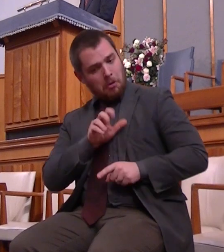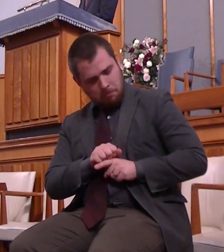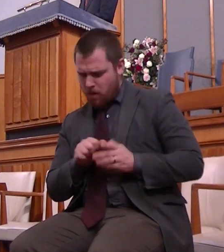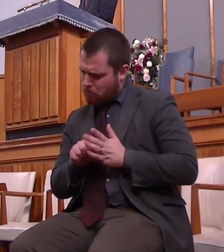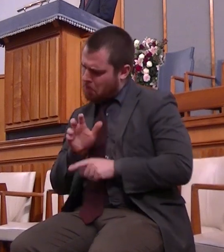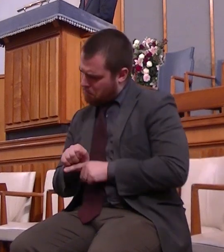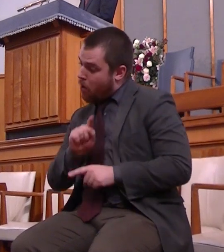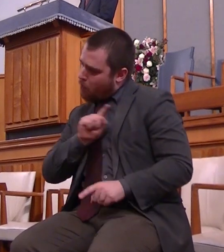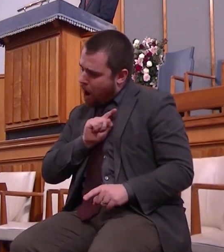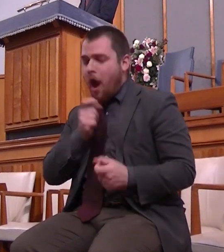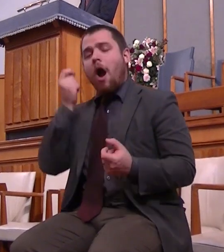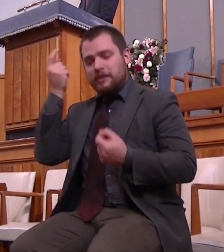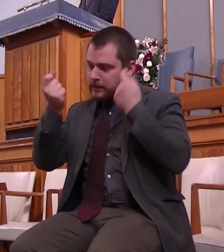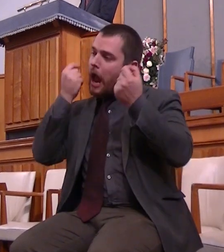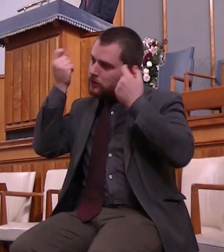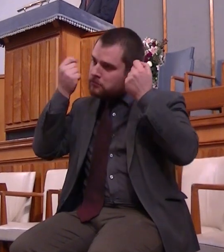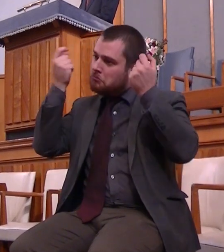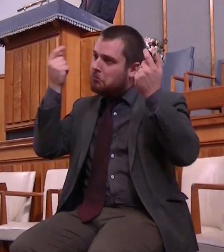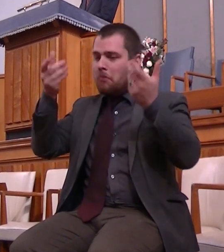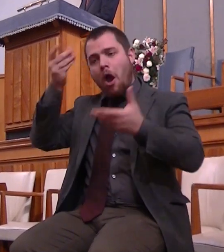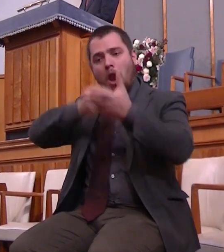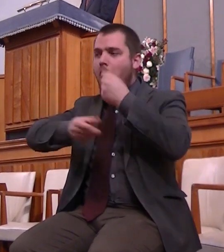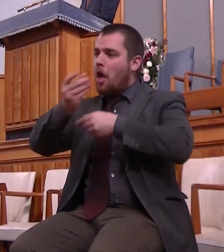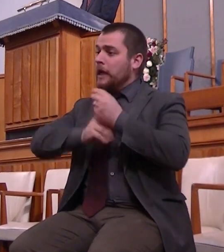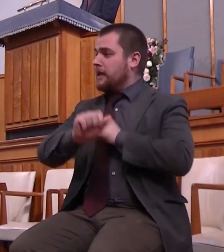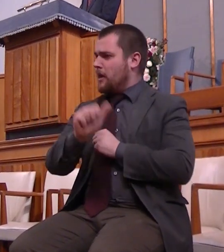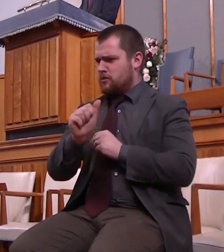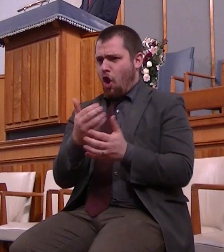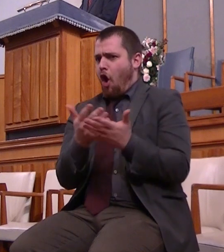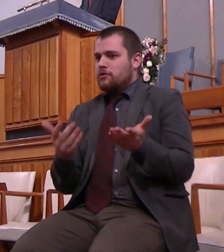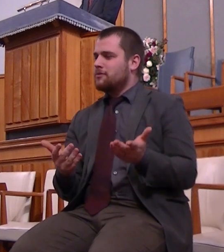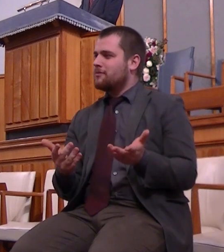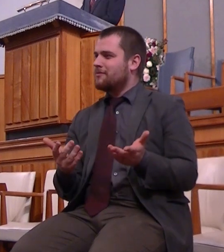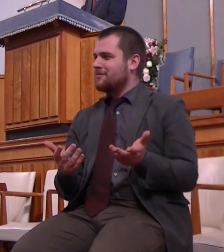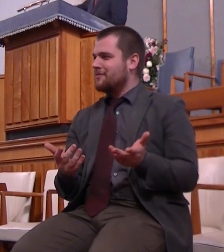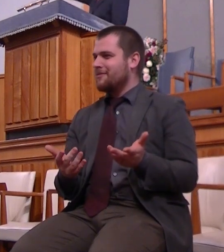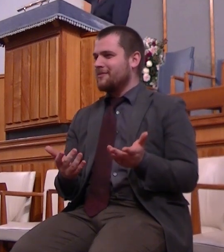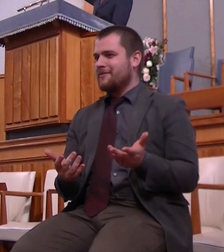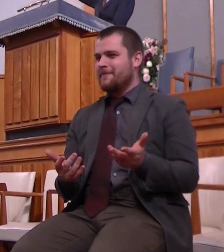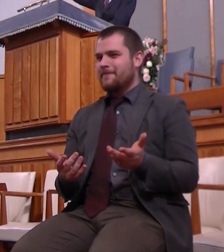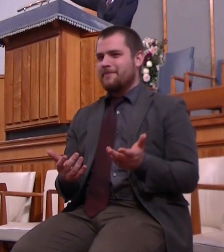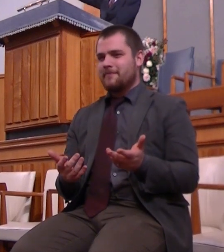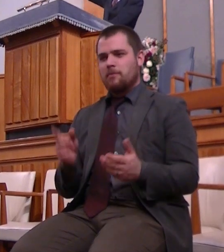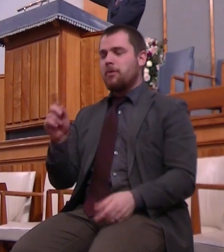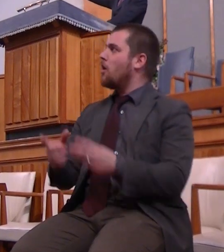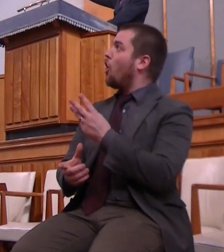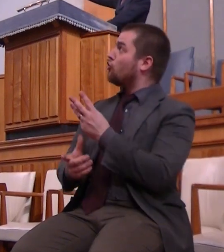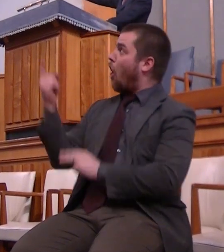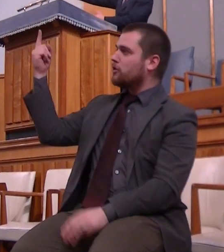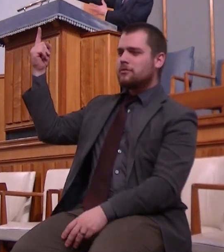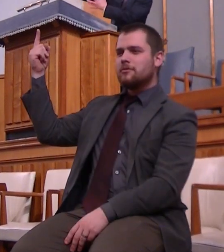within the body and other biological systems. And here we are, the human race. God has just done it, made